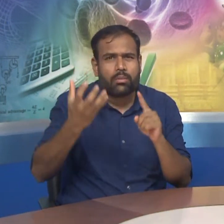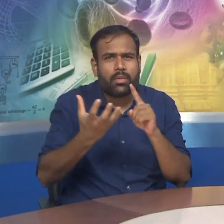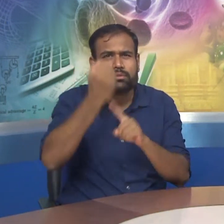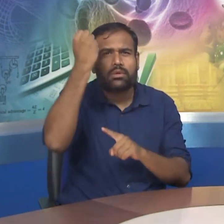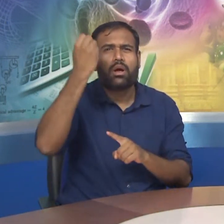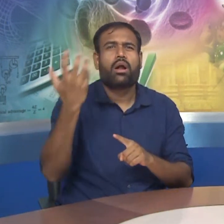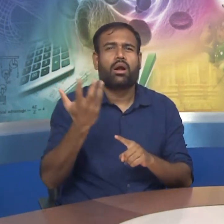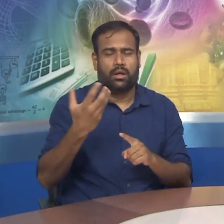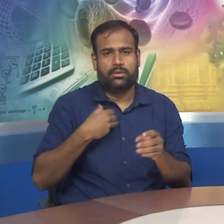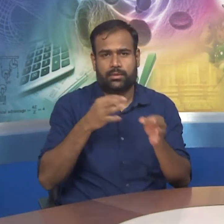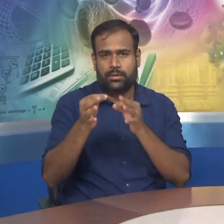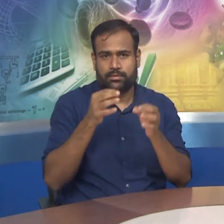at the objective.